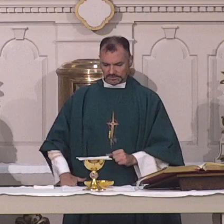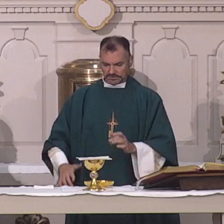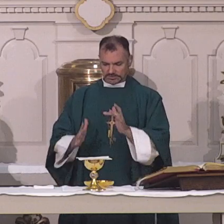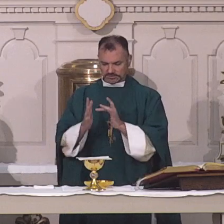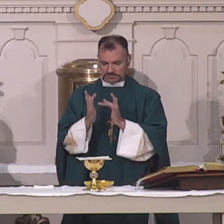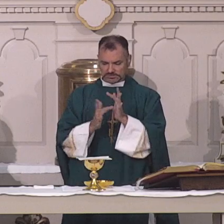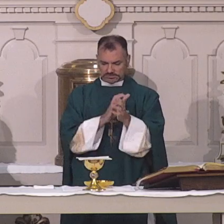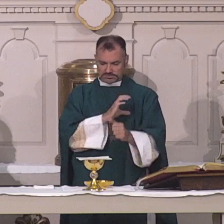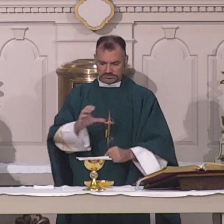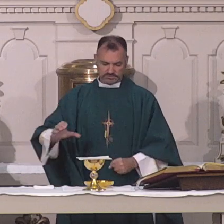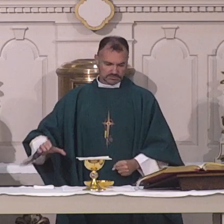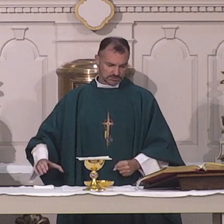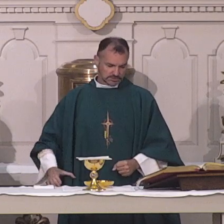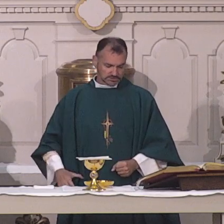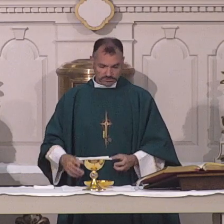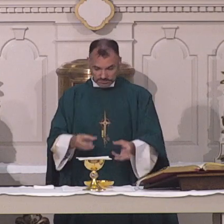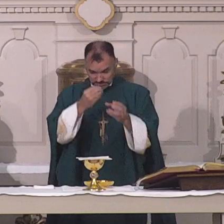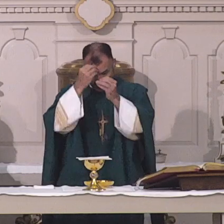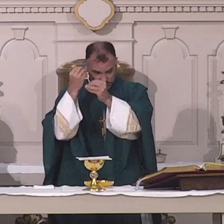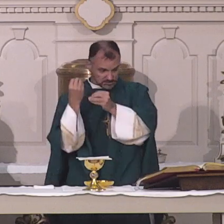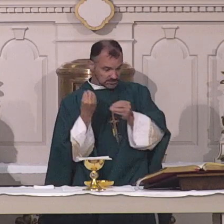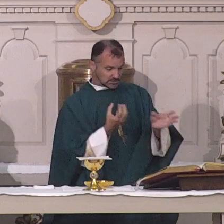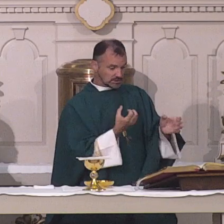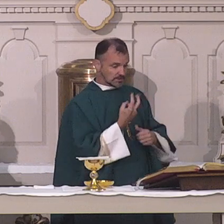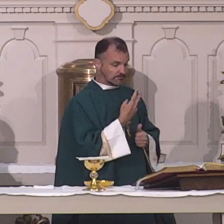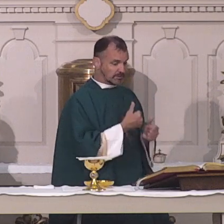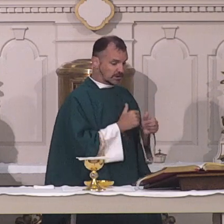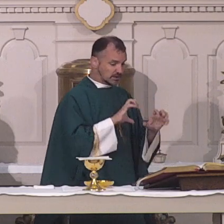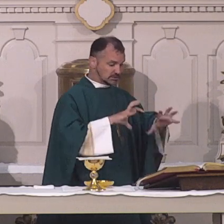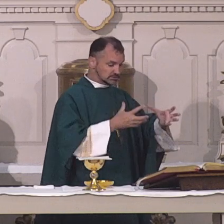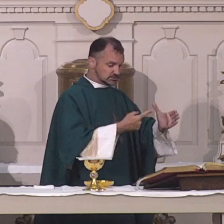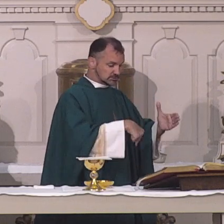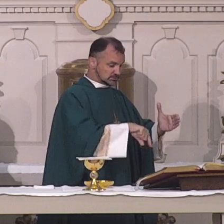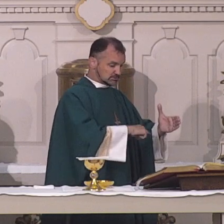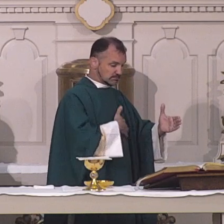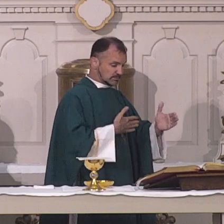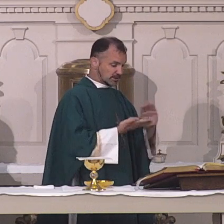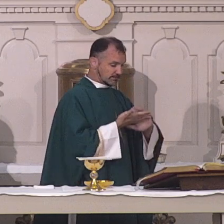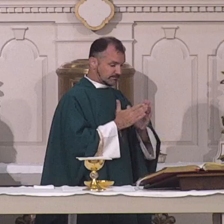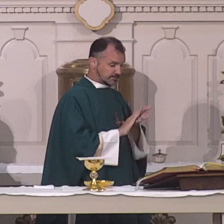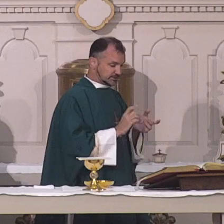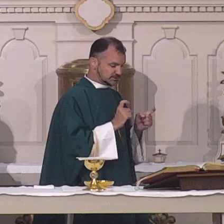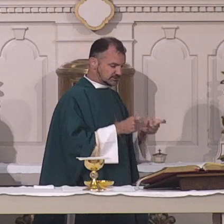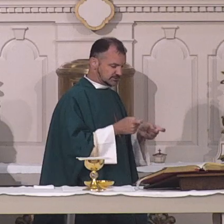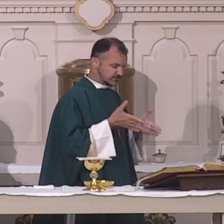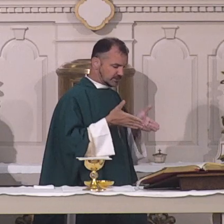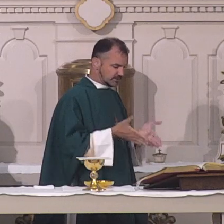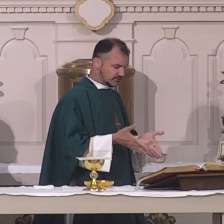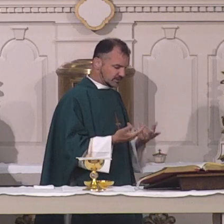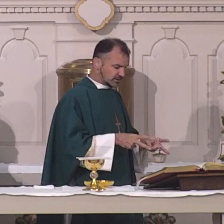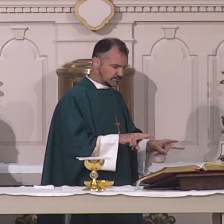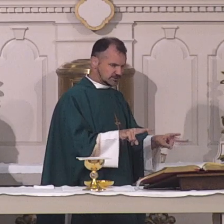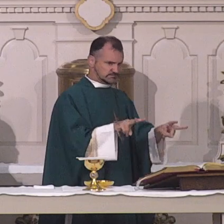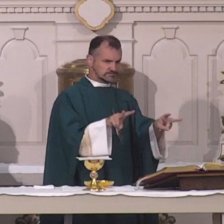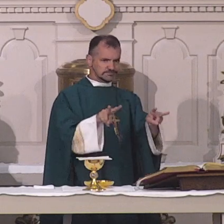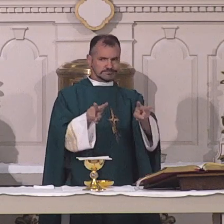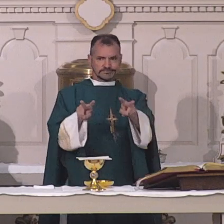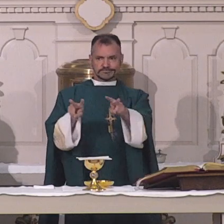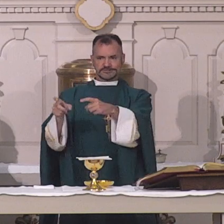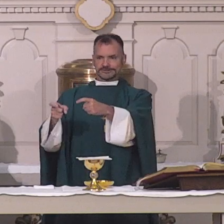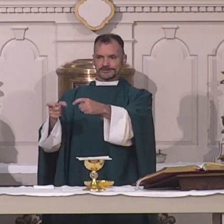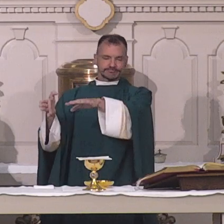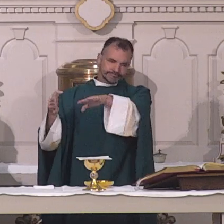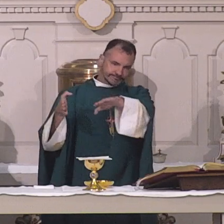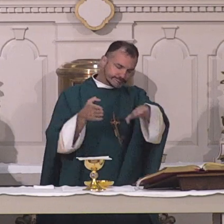forever. Lord Jesus Christ, who said to your apostles, Peace I leave you, my peace I give